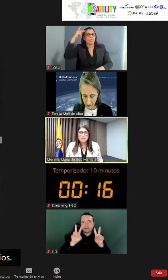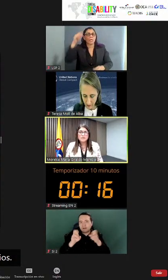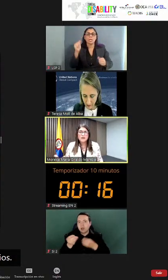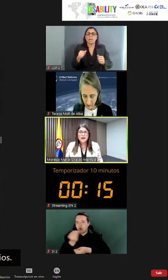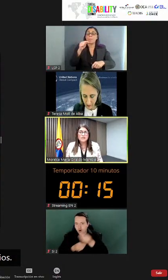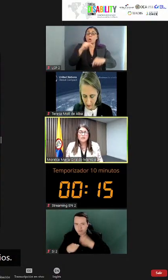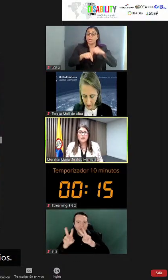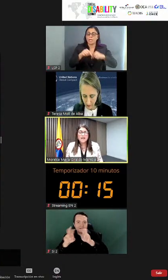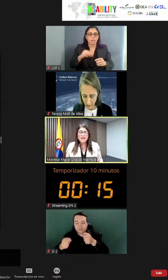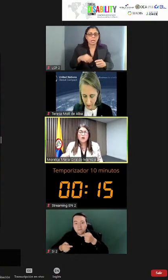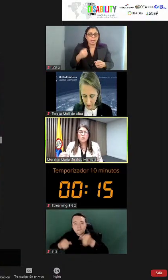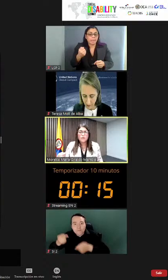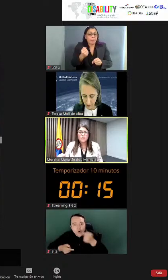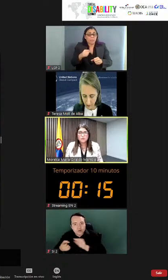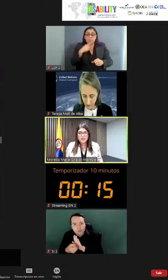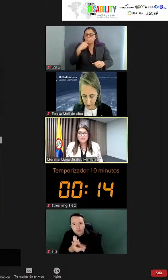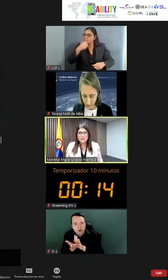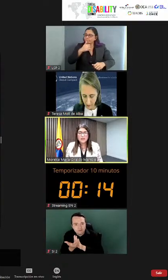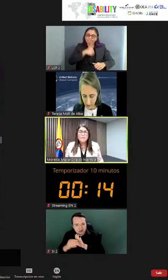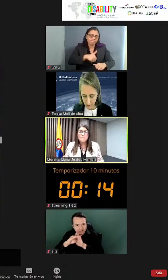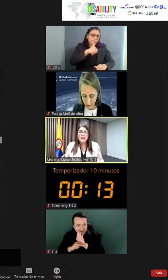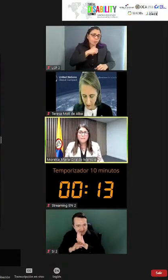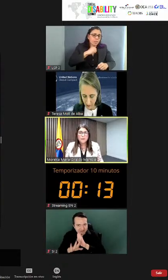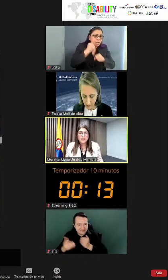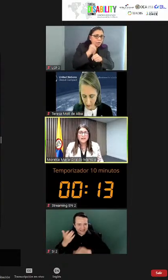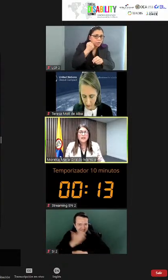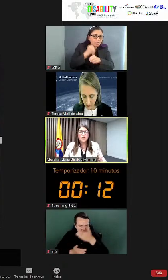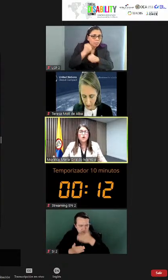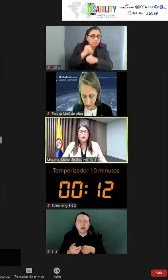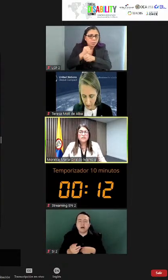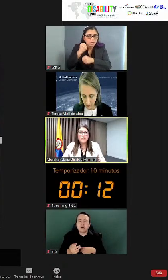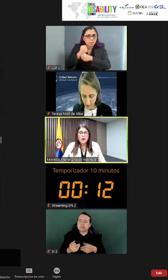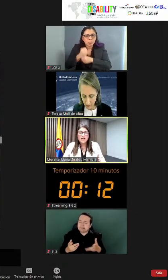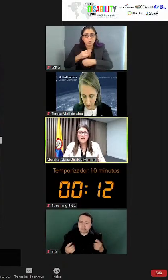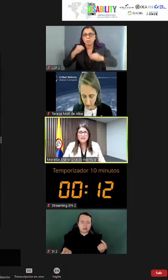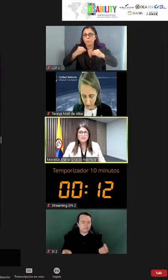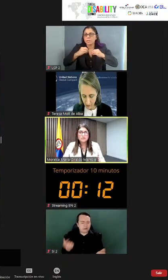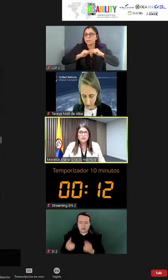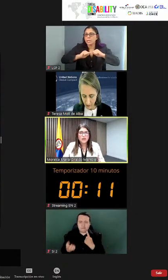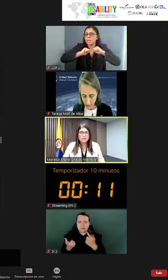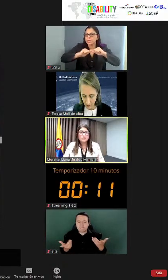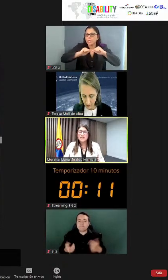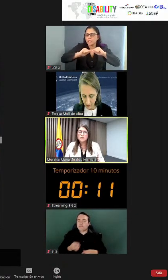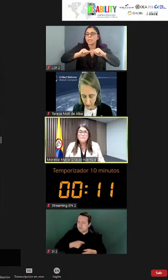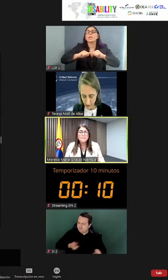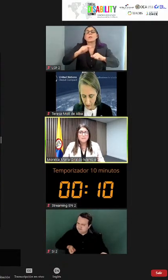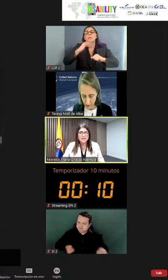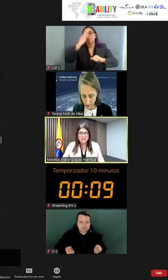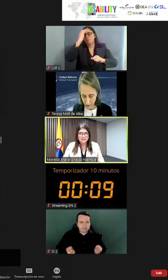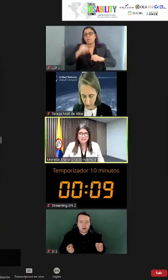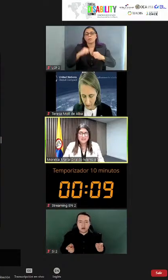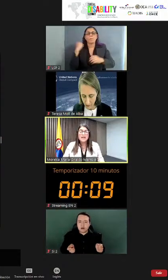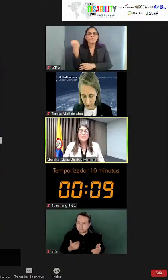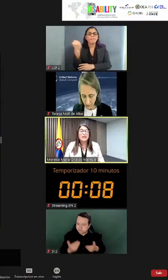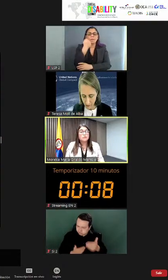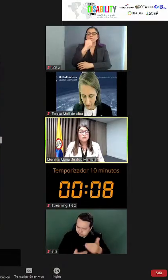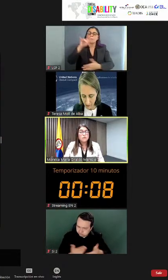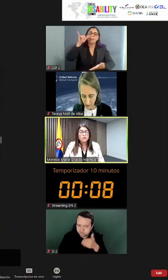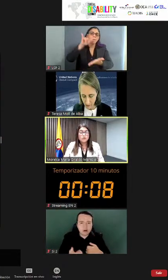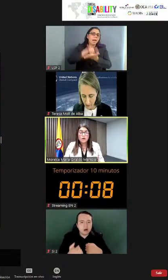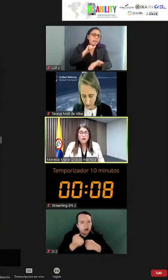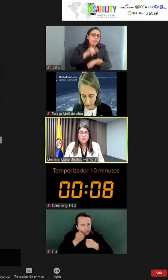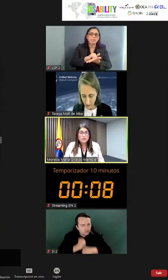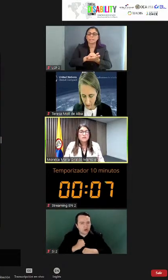public policies and disabilities we continue working hard so that we can continue with this